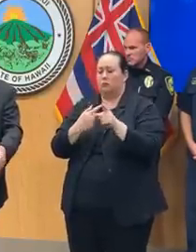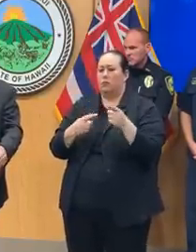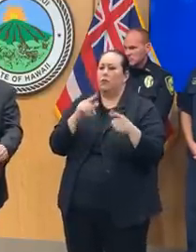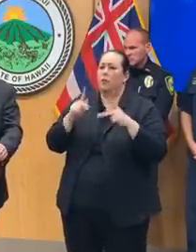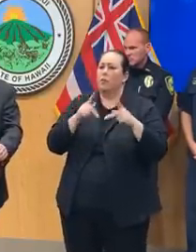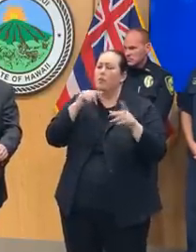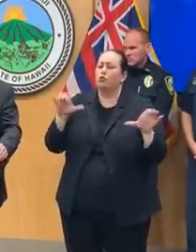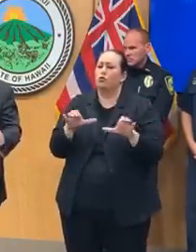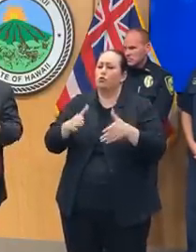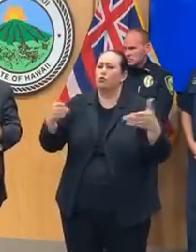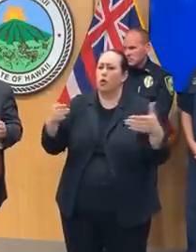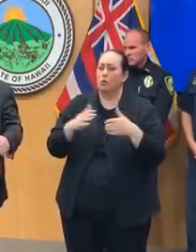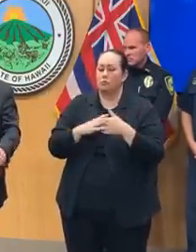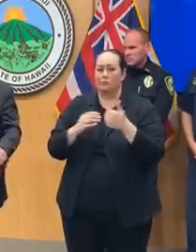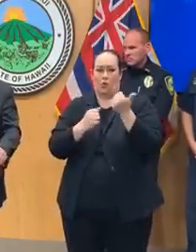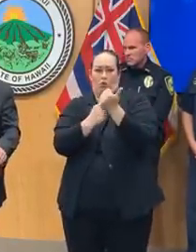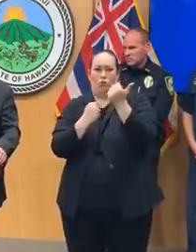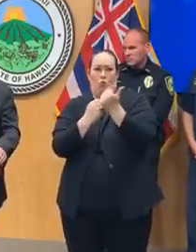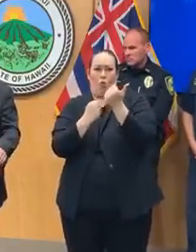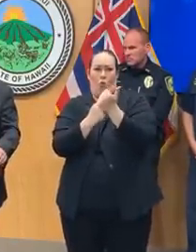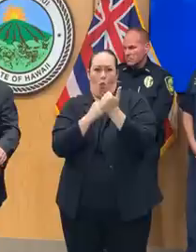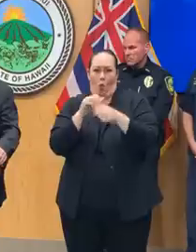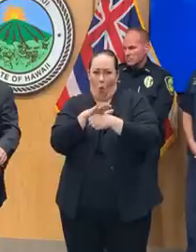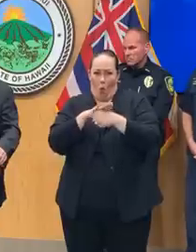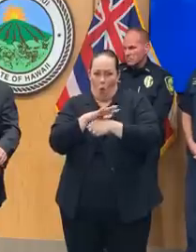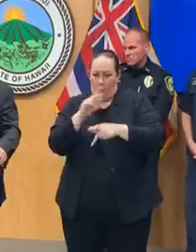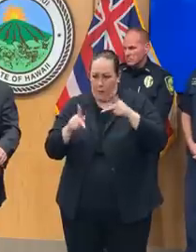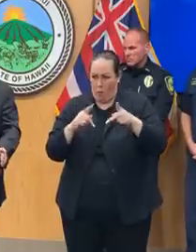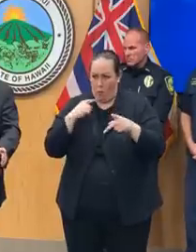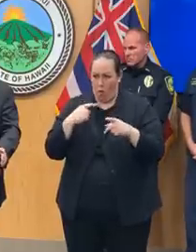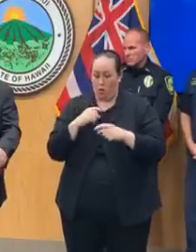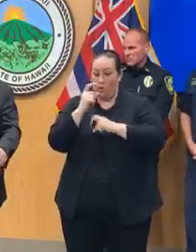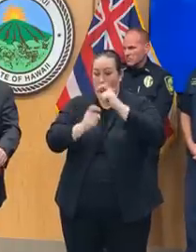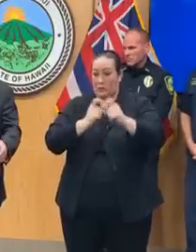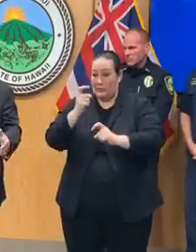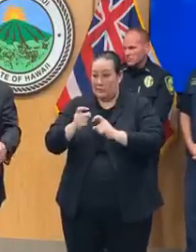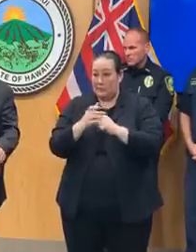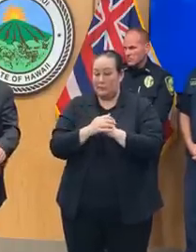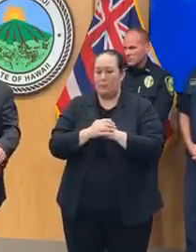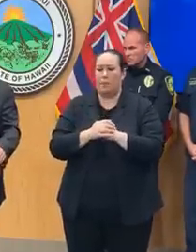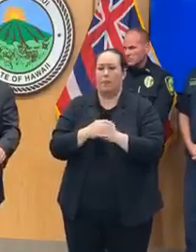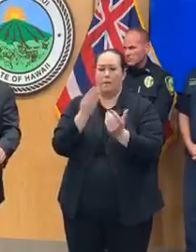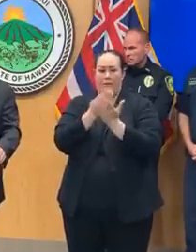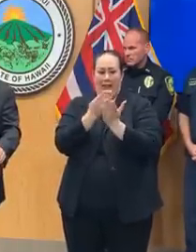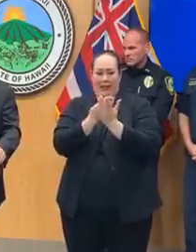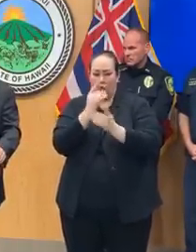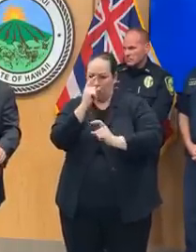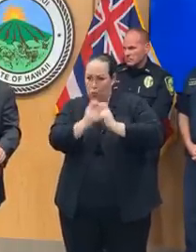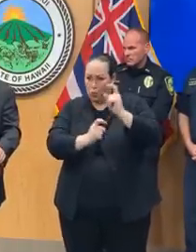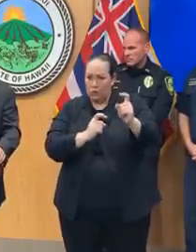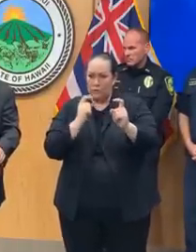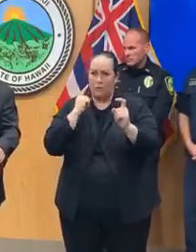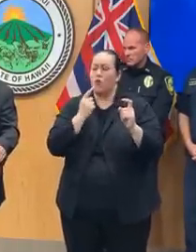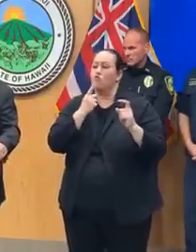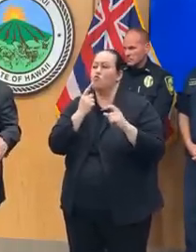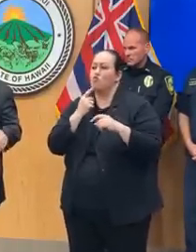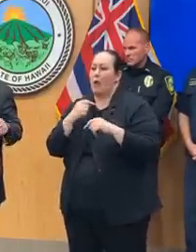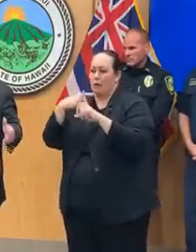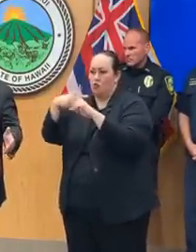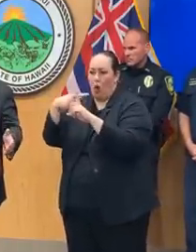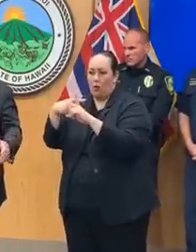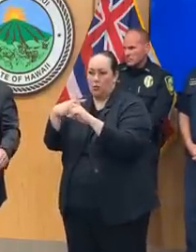best thing to do right now is to support local people with donations. I want to be direct about that. Financial donations to the American Red